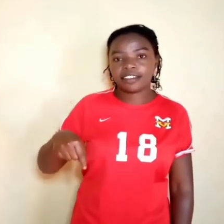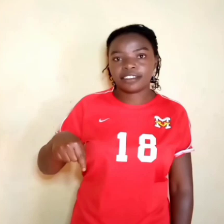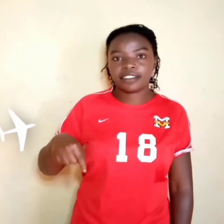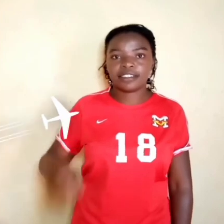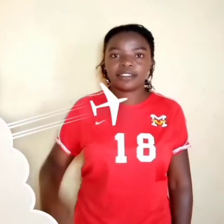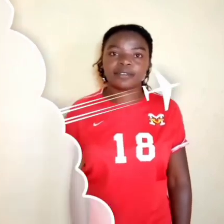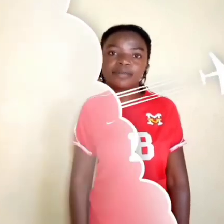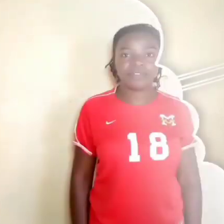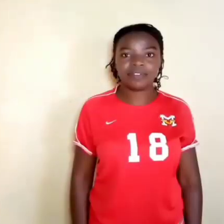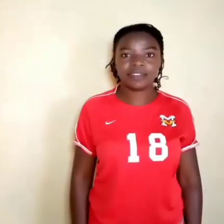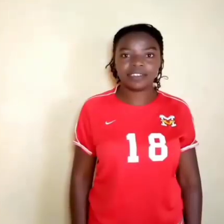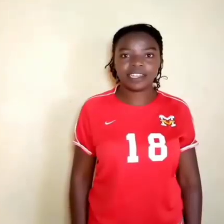myself,